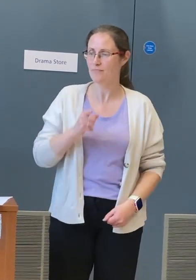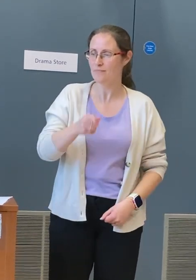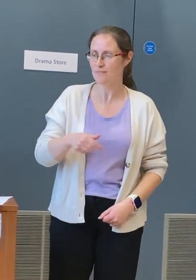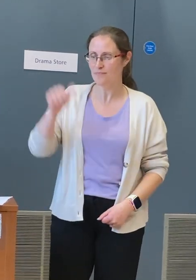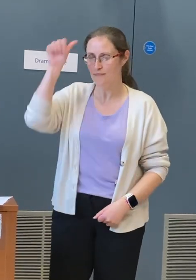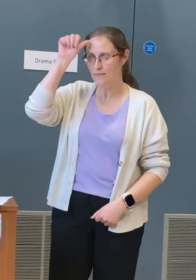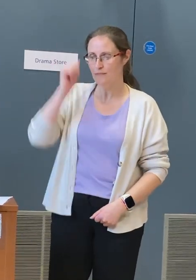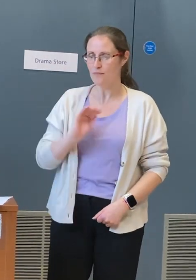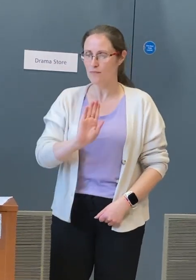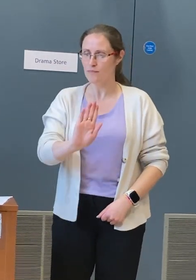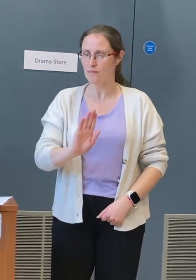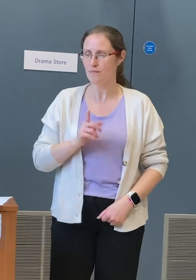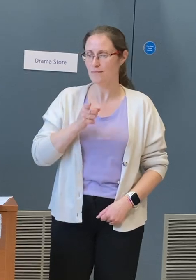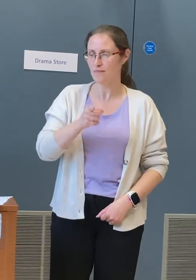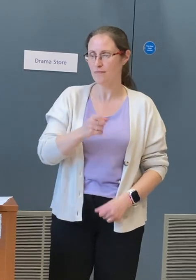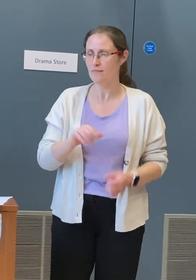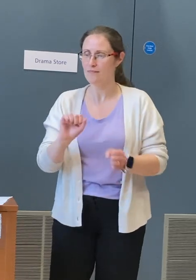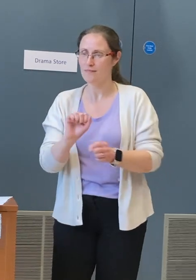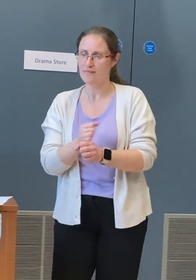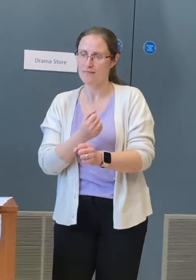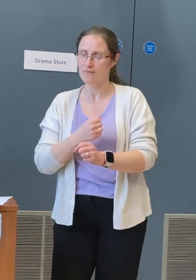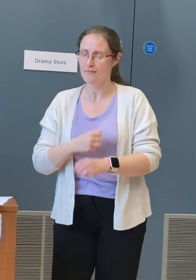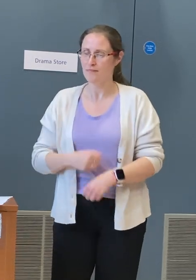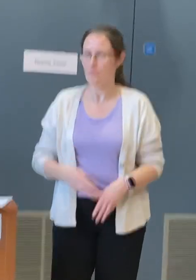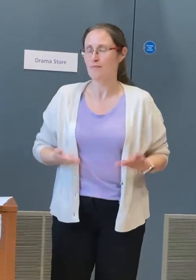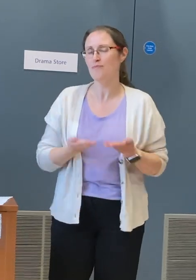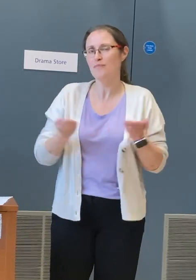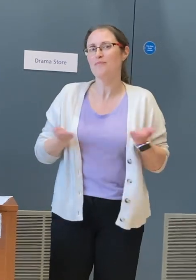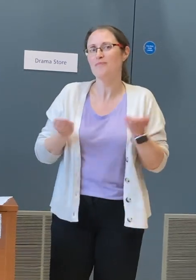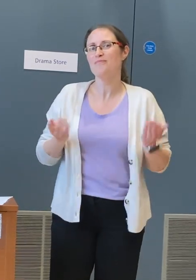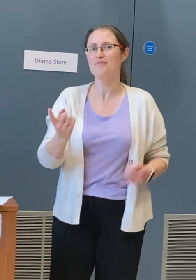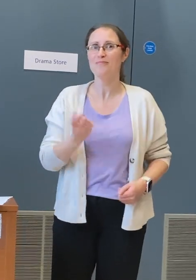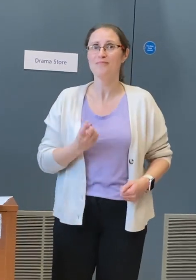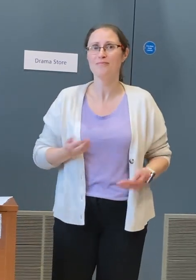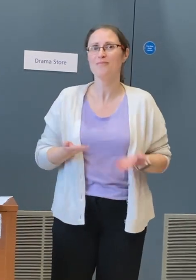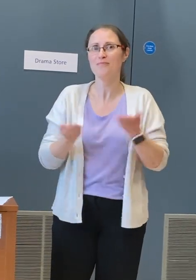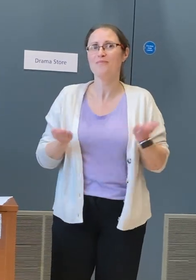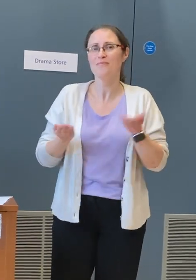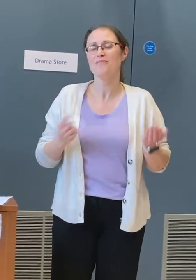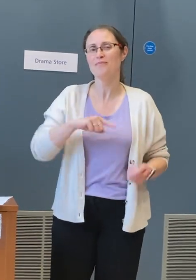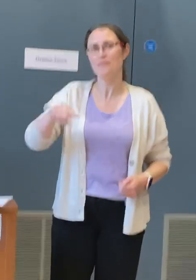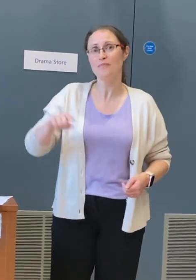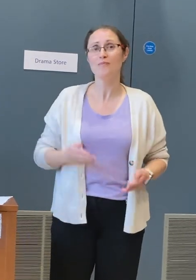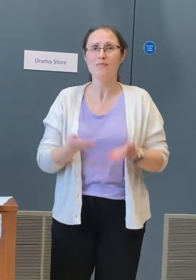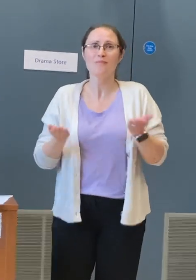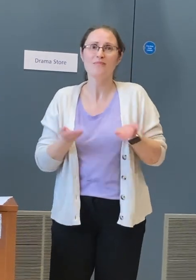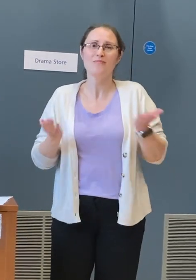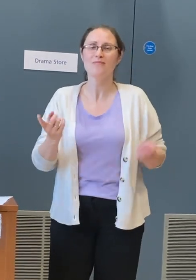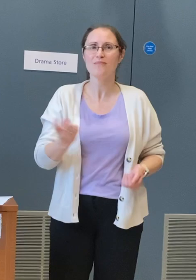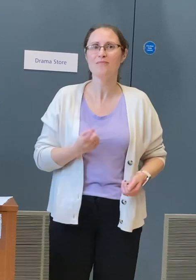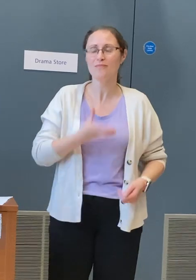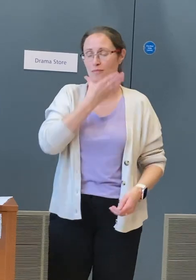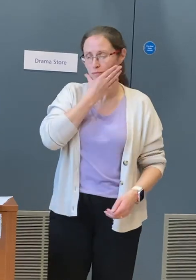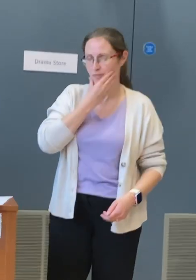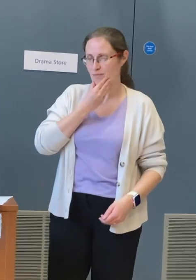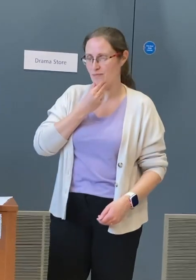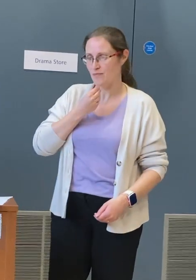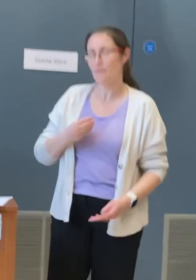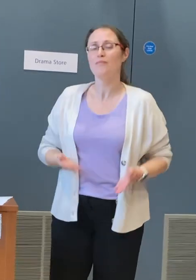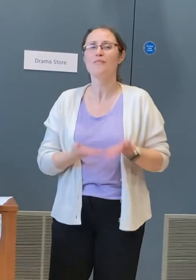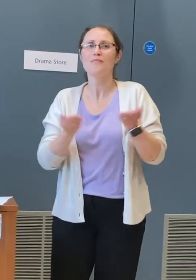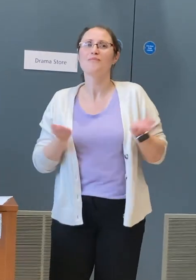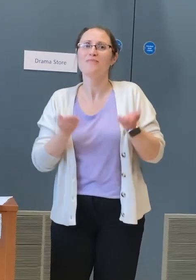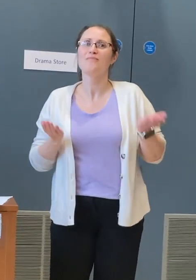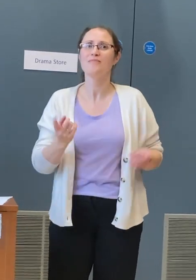from you know chicken in the red I know where did you come from where did you go where did come